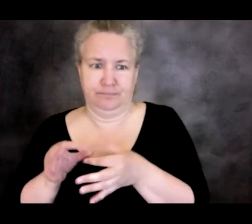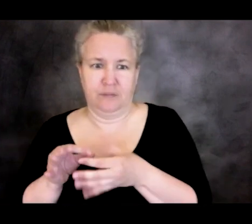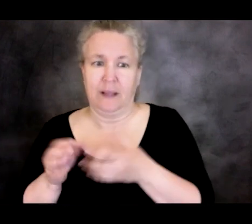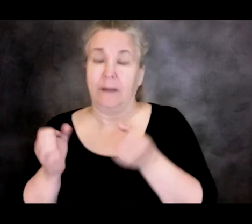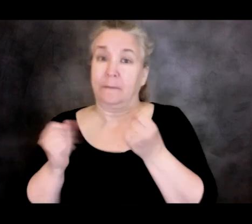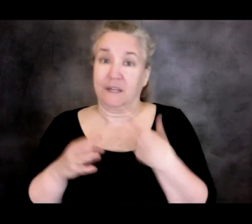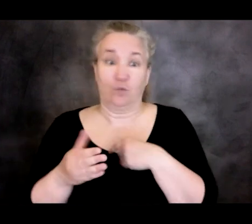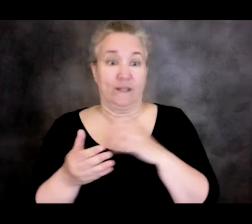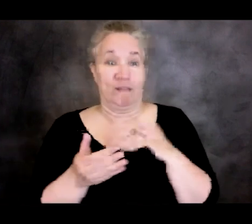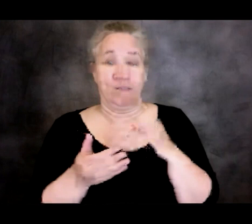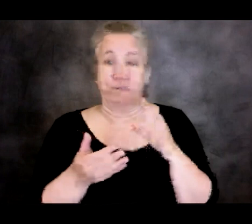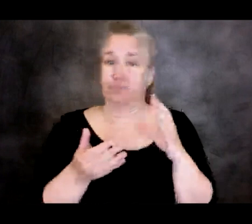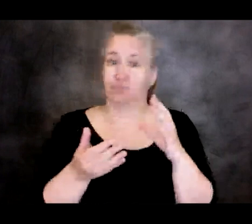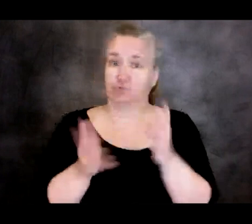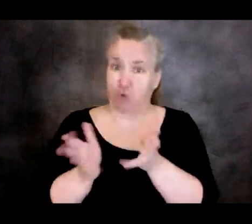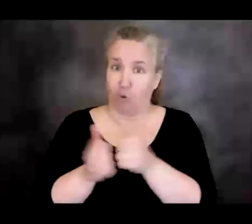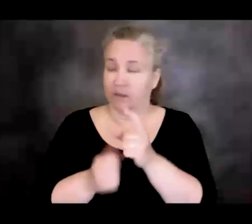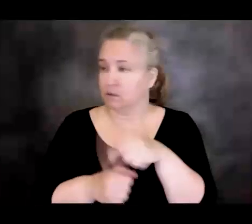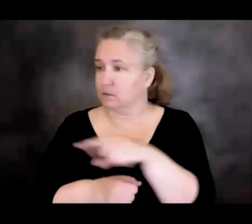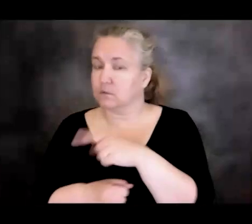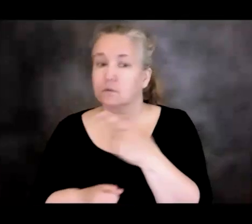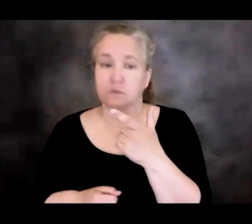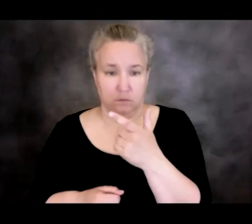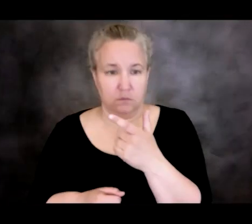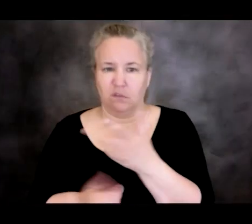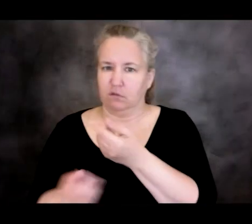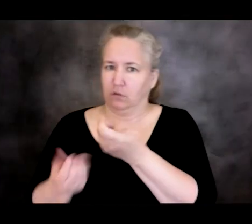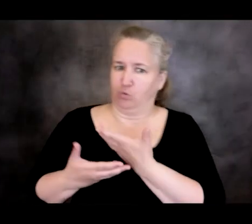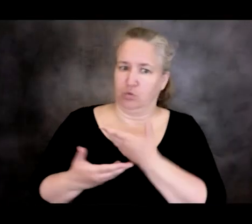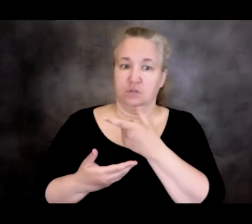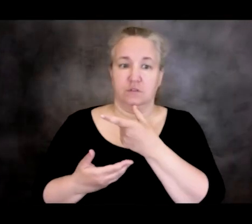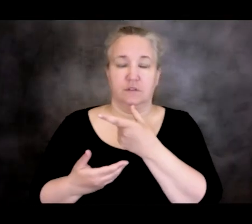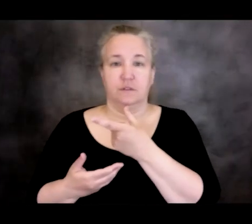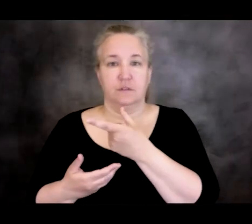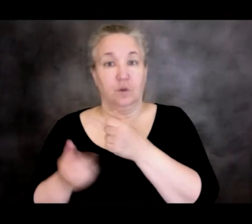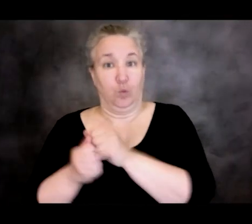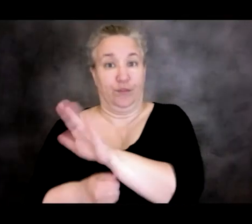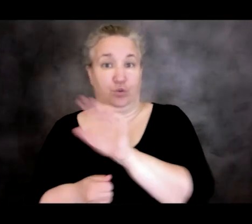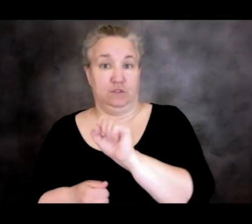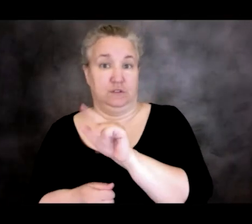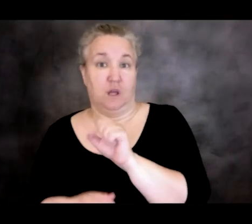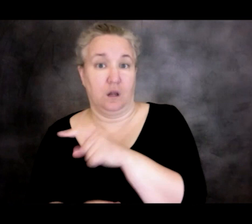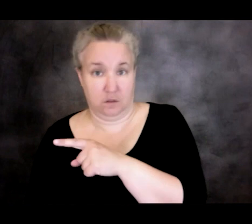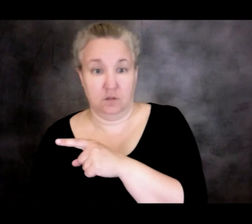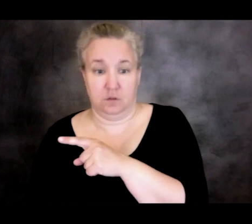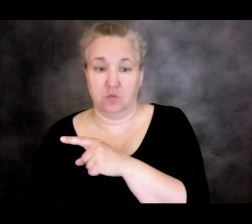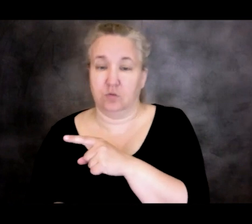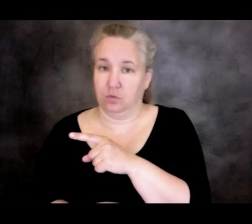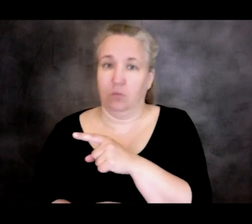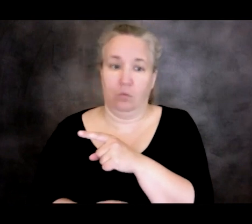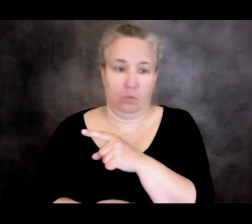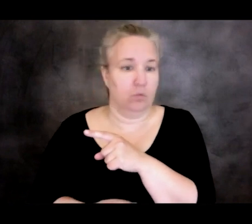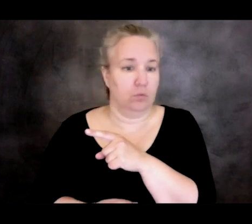those that we've talked to have told us that they, you know, with their status, they're